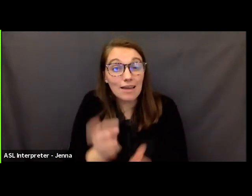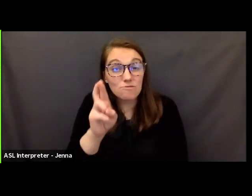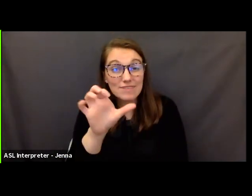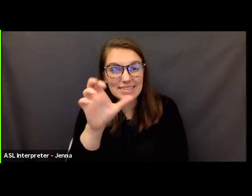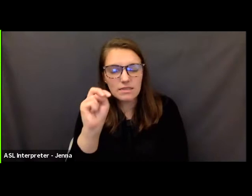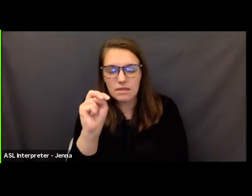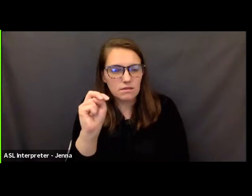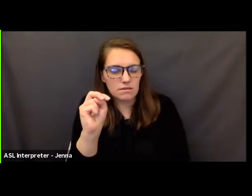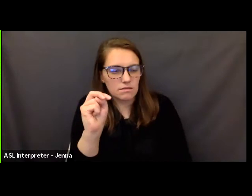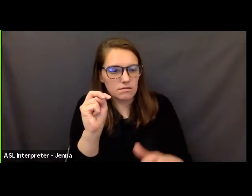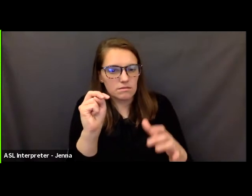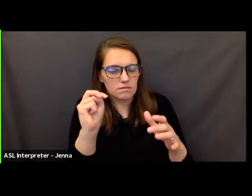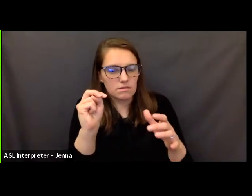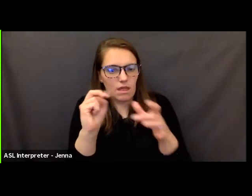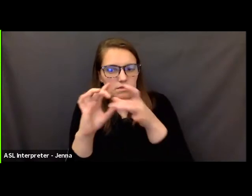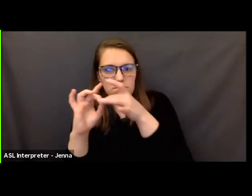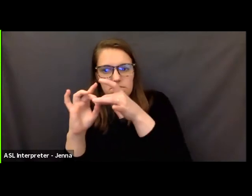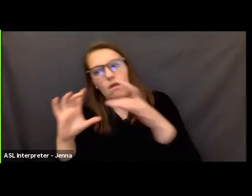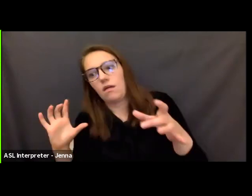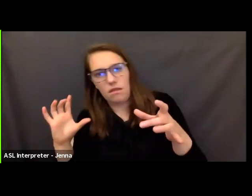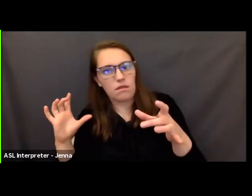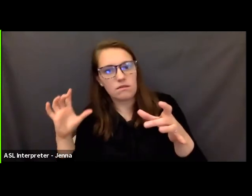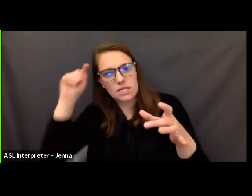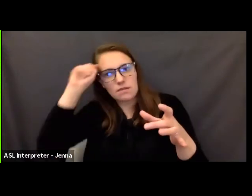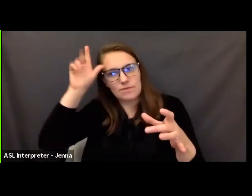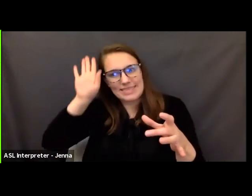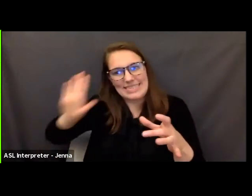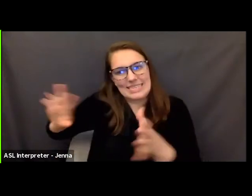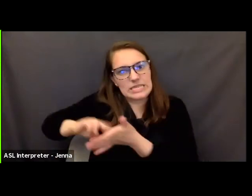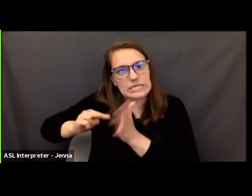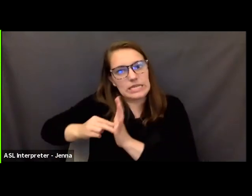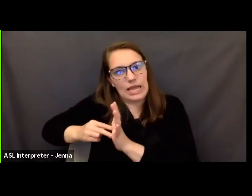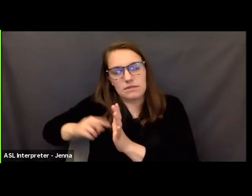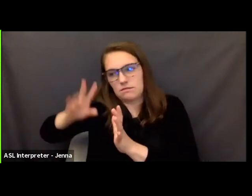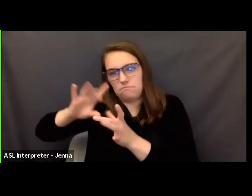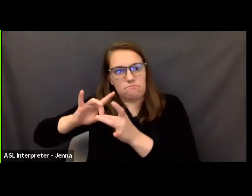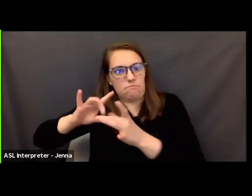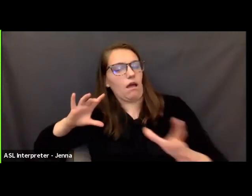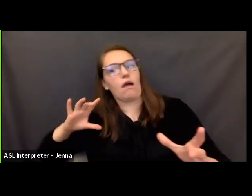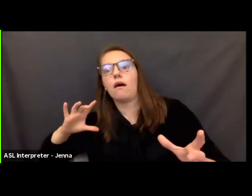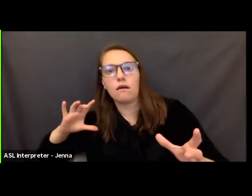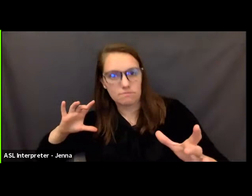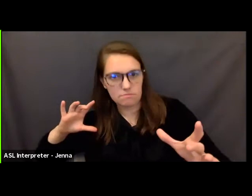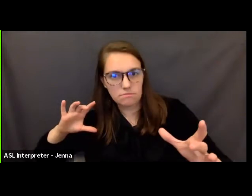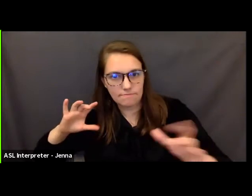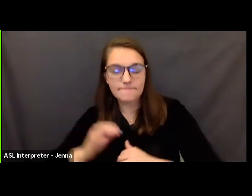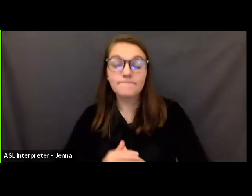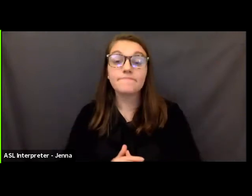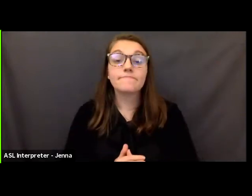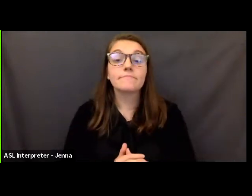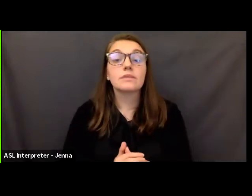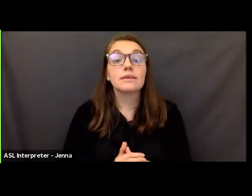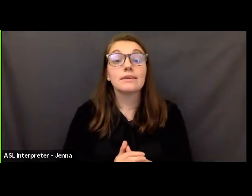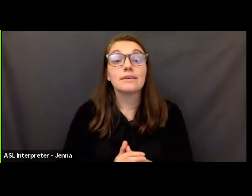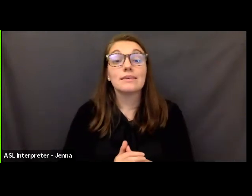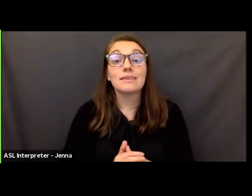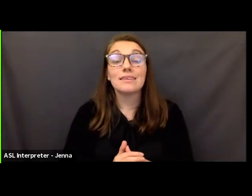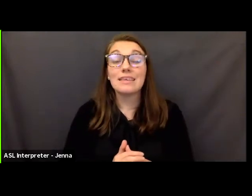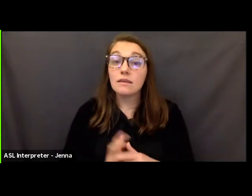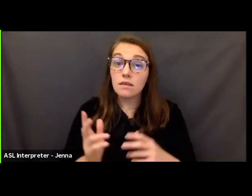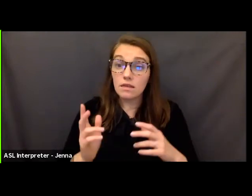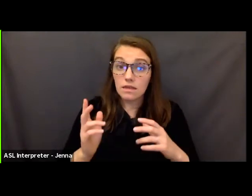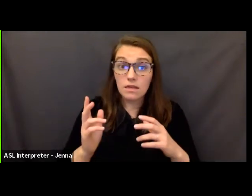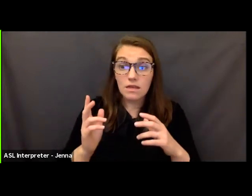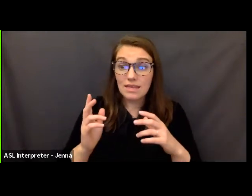of the of Thomistic theological discourse. In defense of the Amerindian peoples